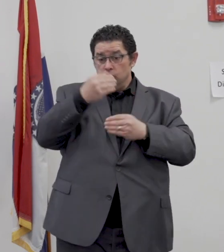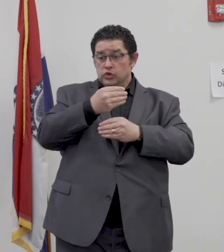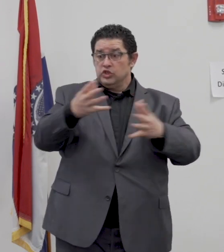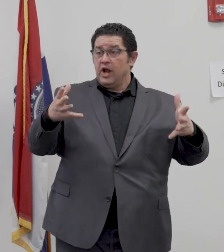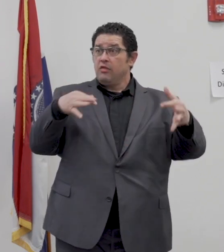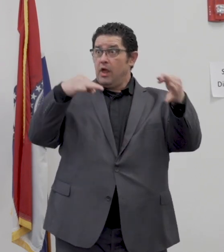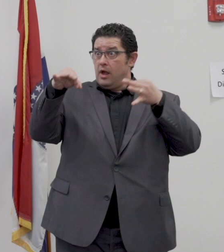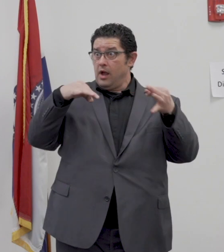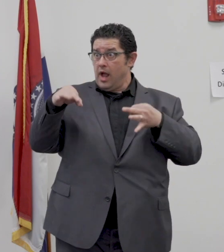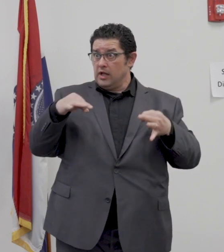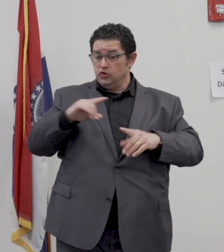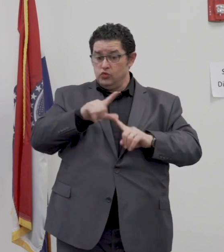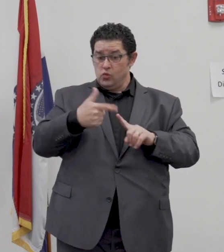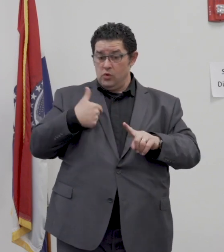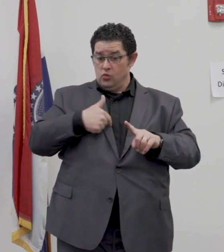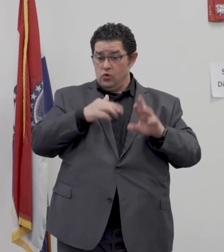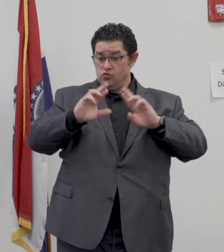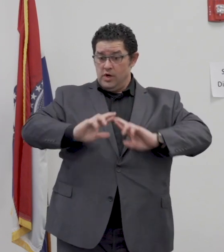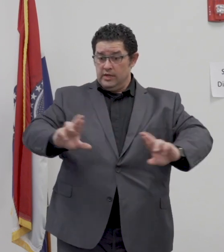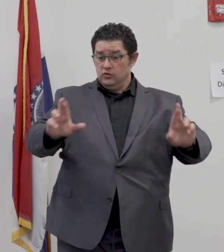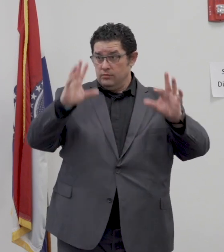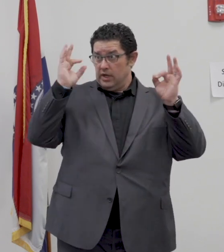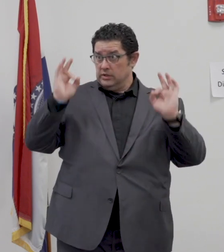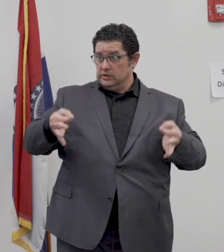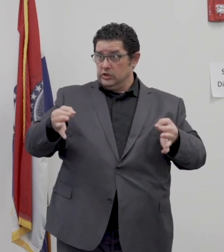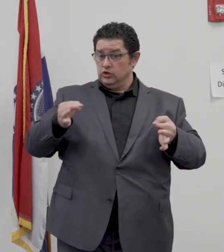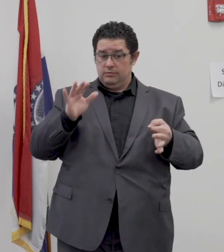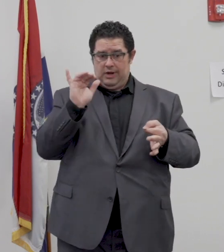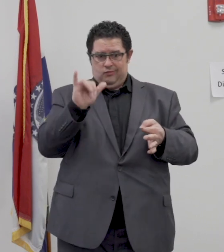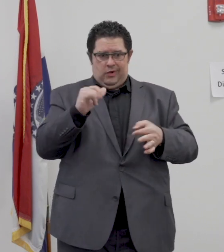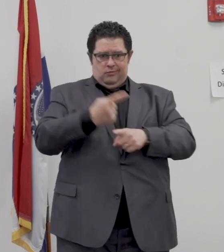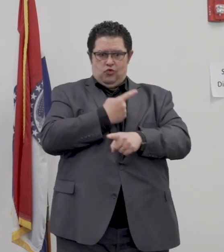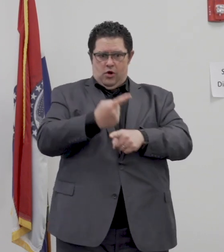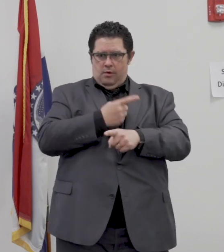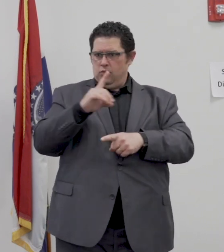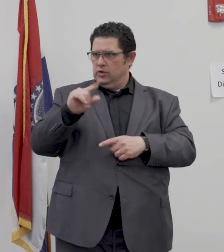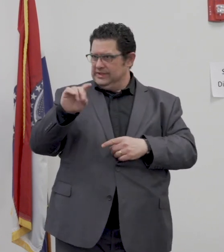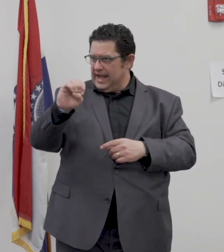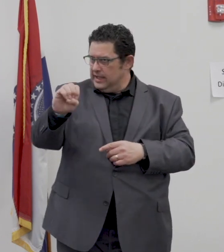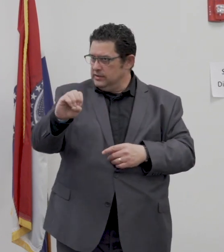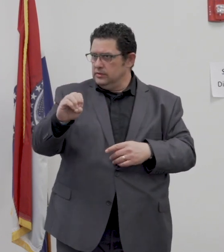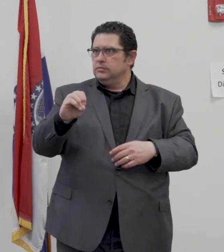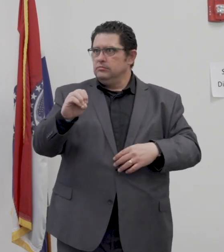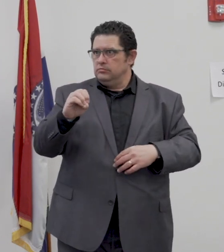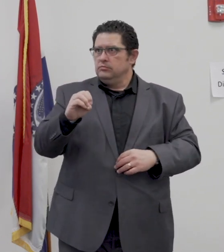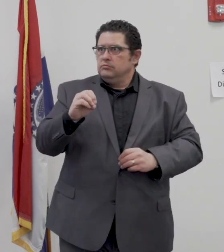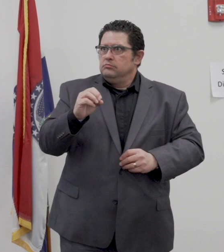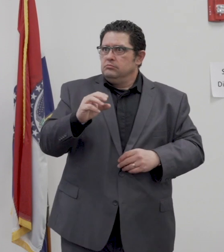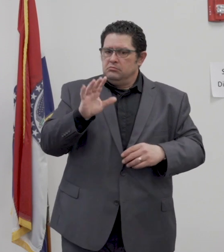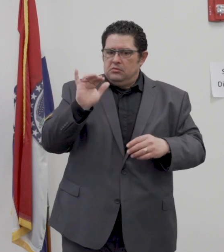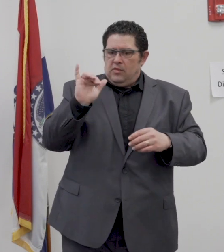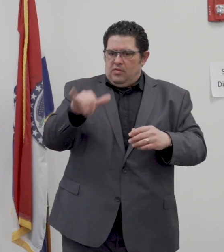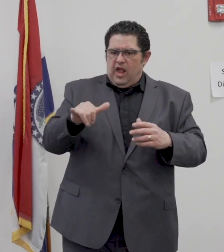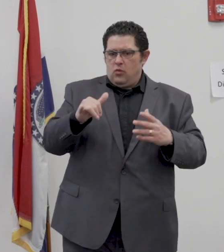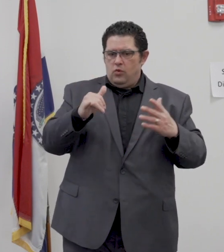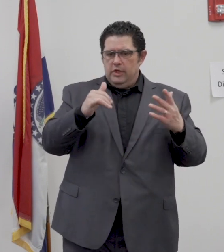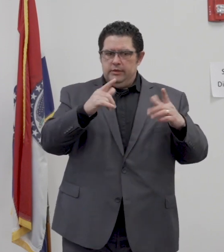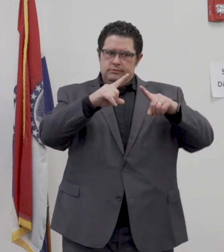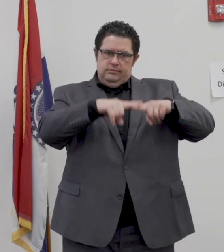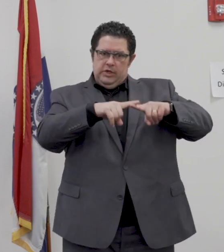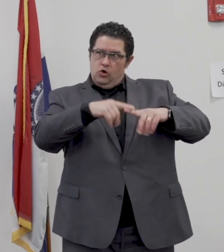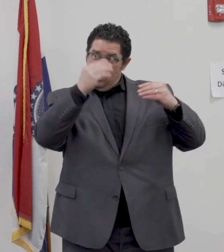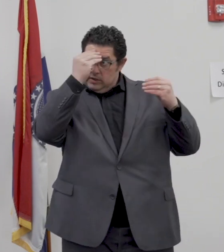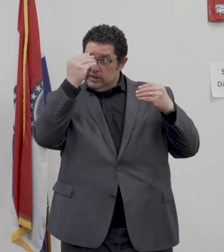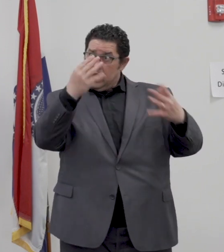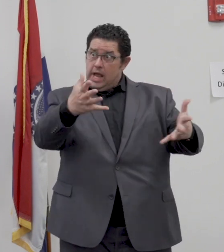when we're ready to make a decision about what the proper date will be, what the right date would be, and that will be a data-driven decision